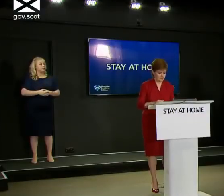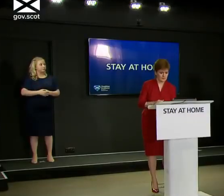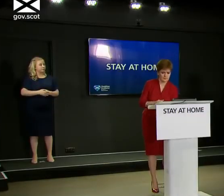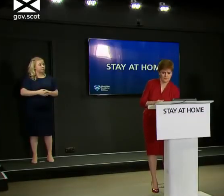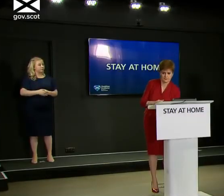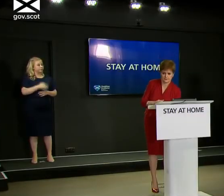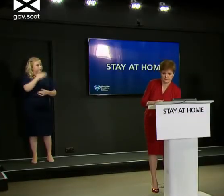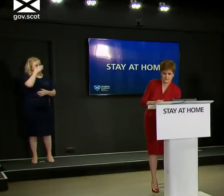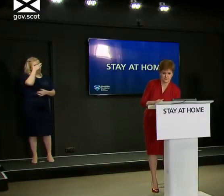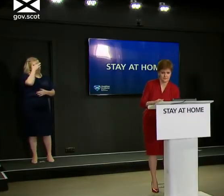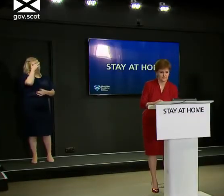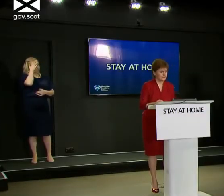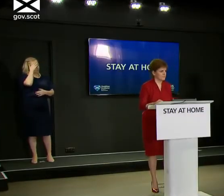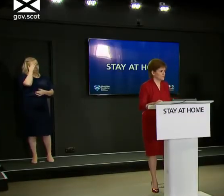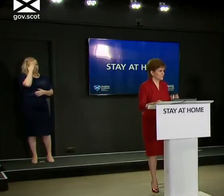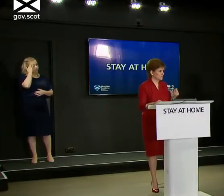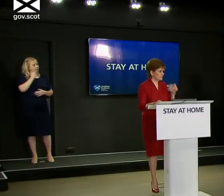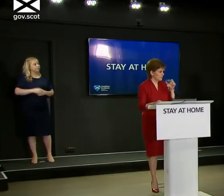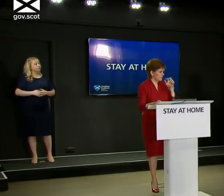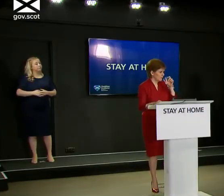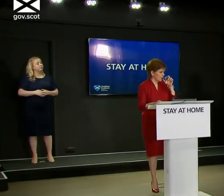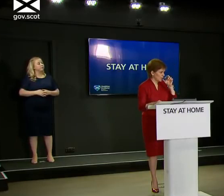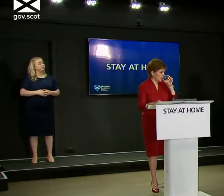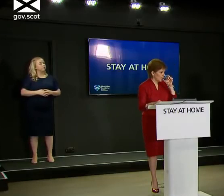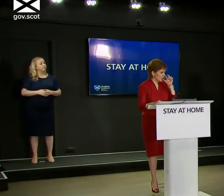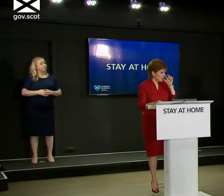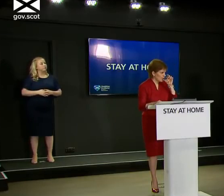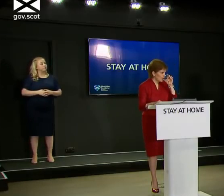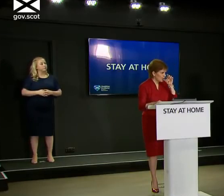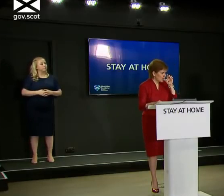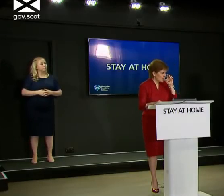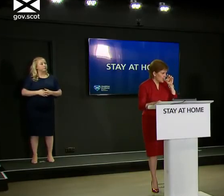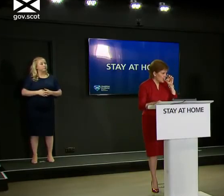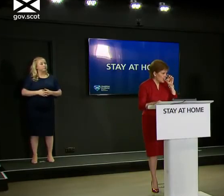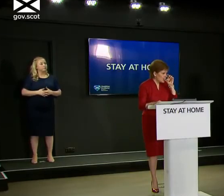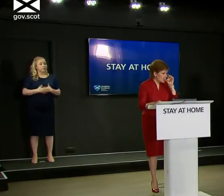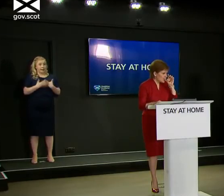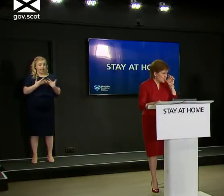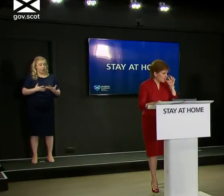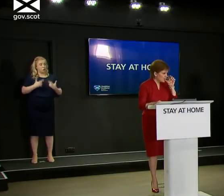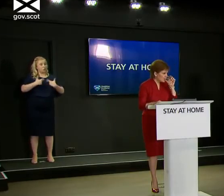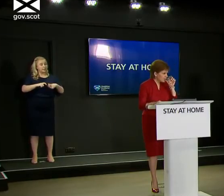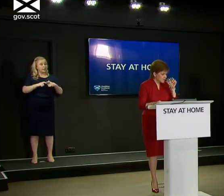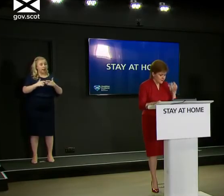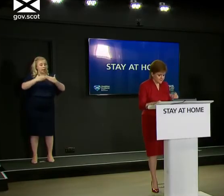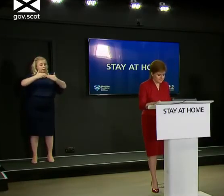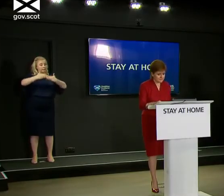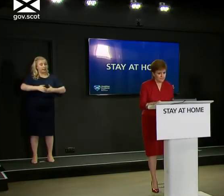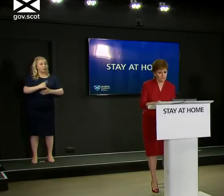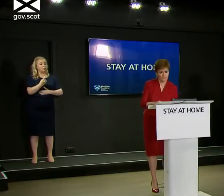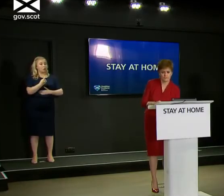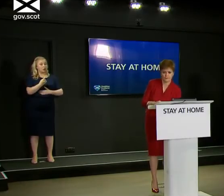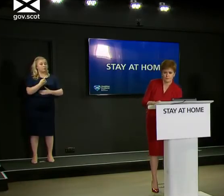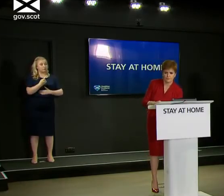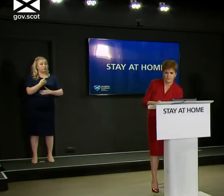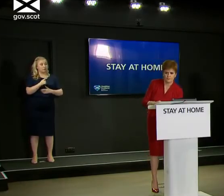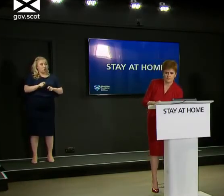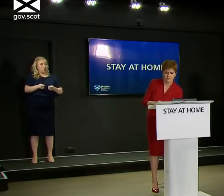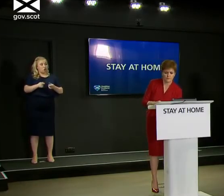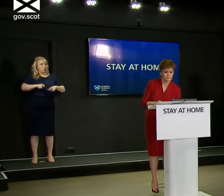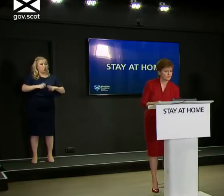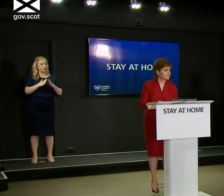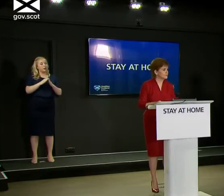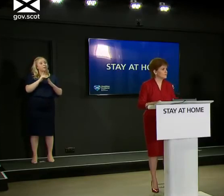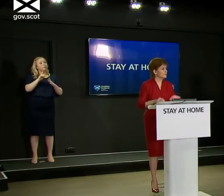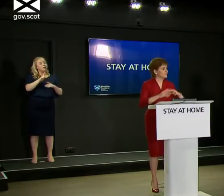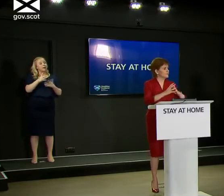Thank you, First Minister. You are telling Scotland we're still only in phase one of easing the lockdown, but today Radio 4